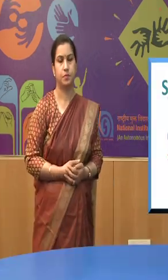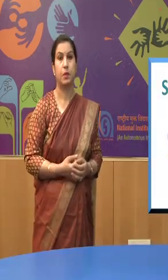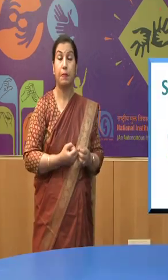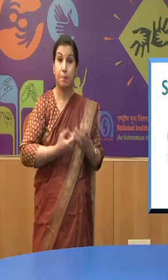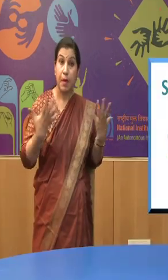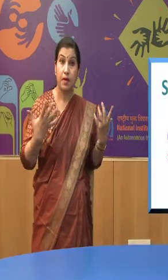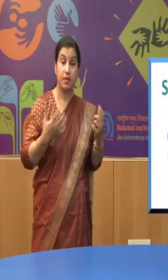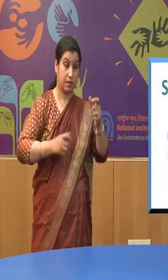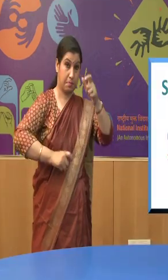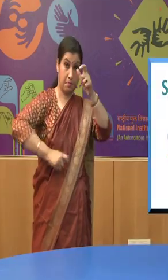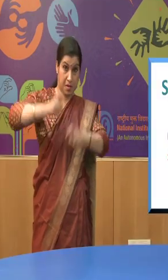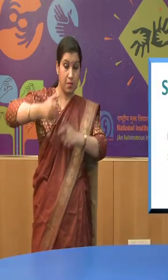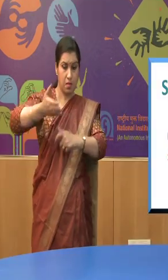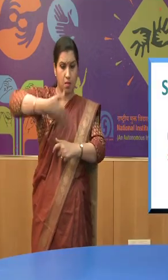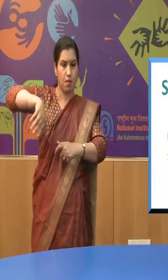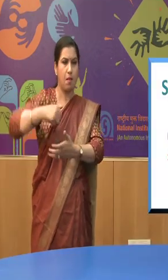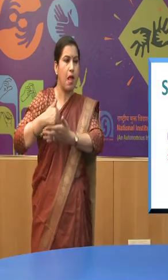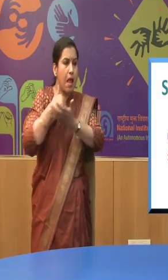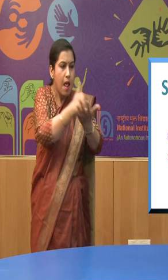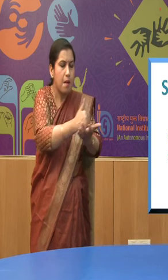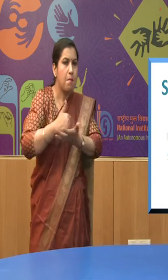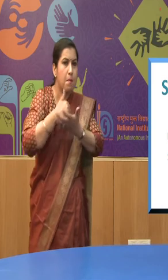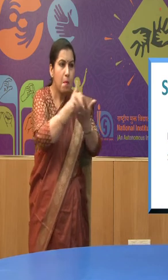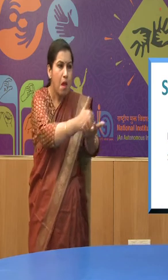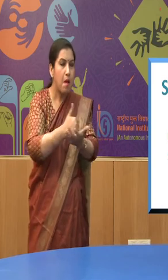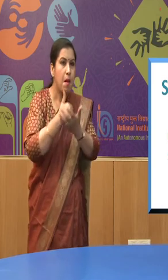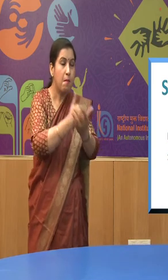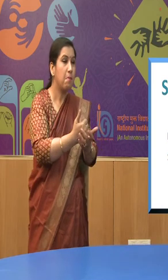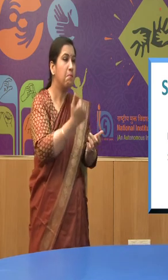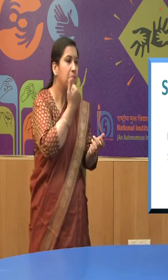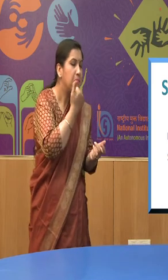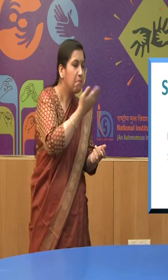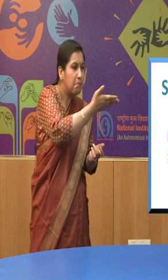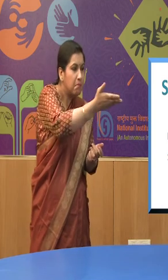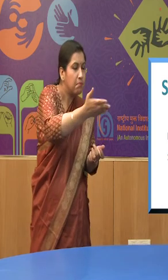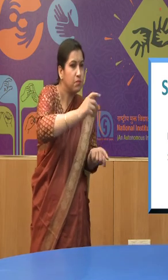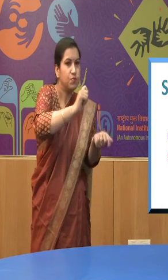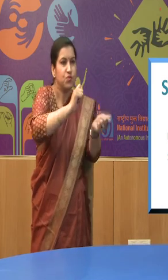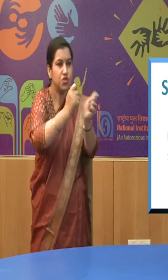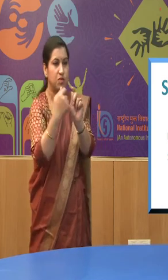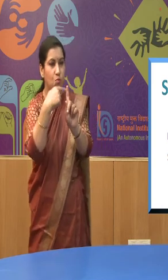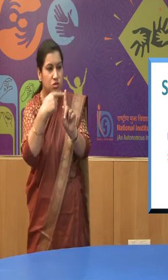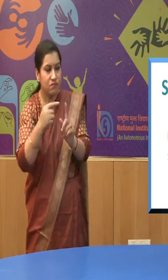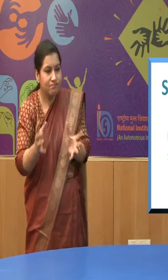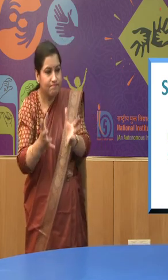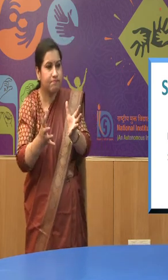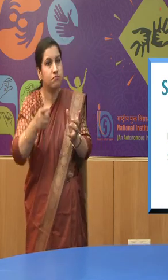Many social reformers played very important part in changing people's opinion.